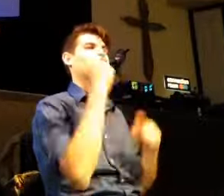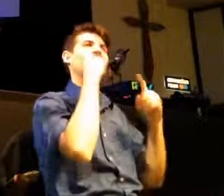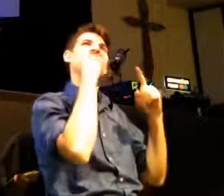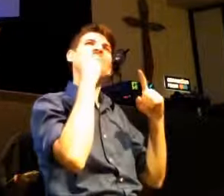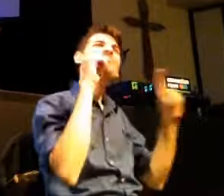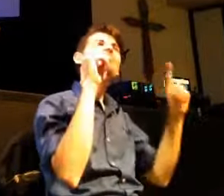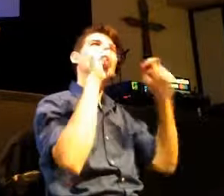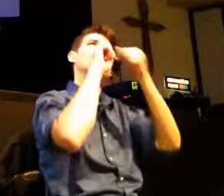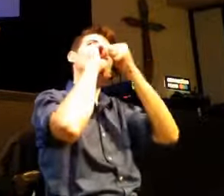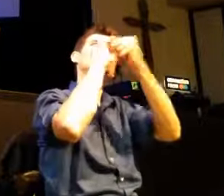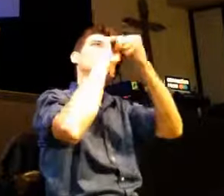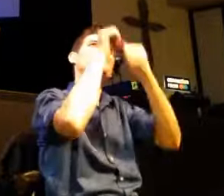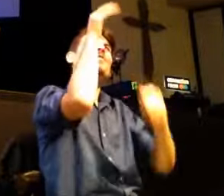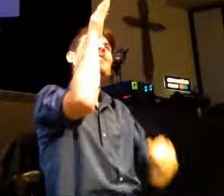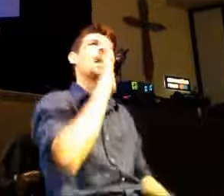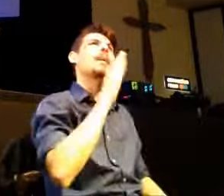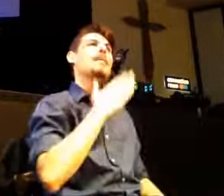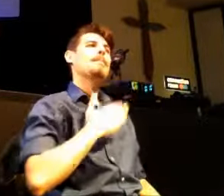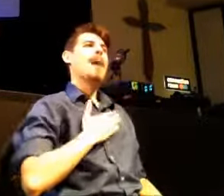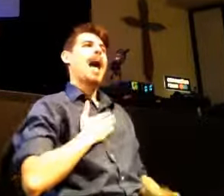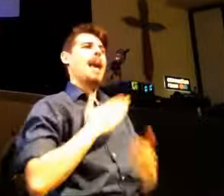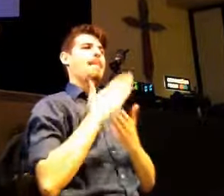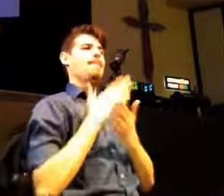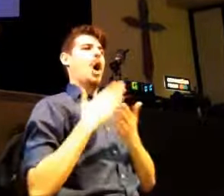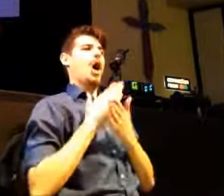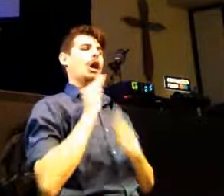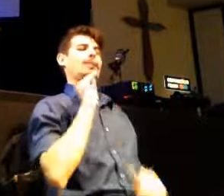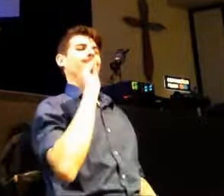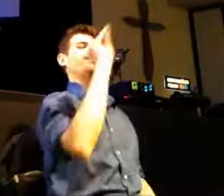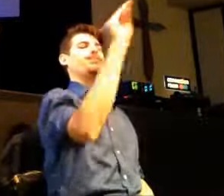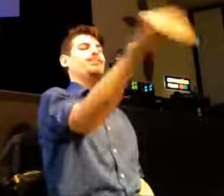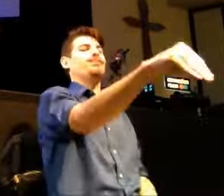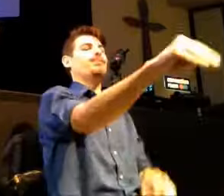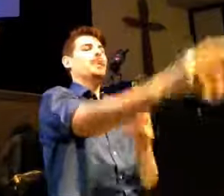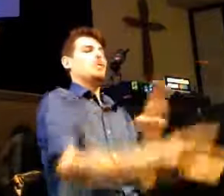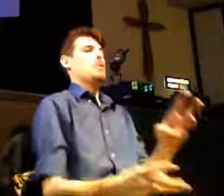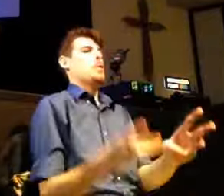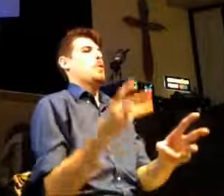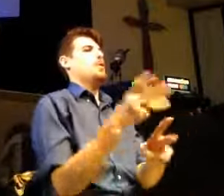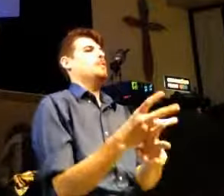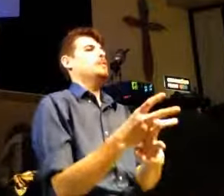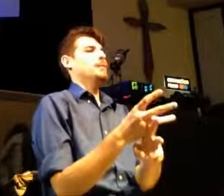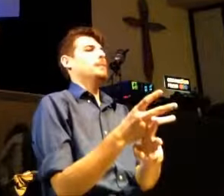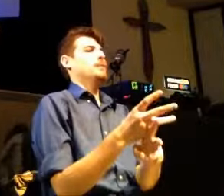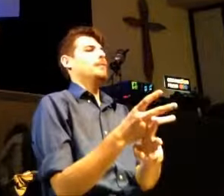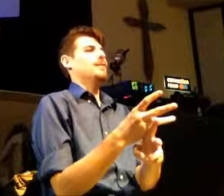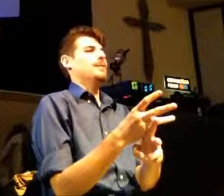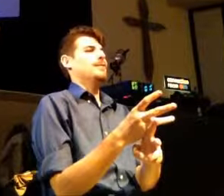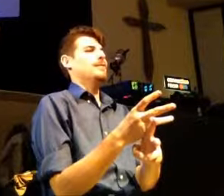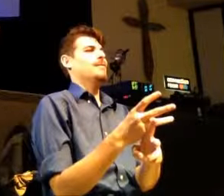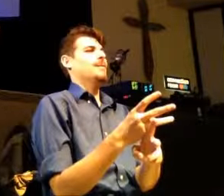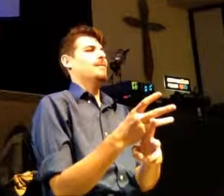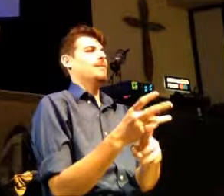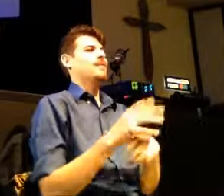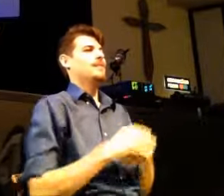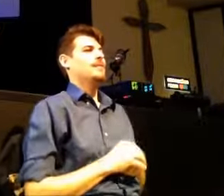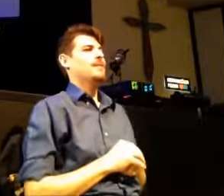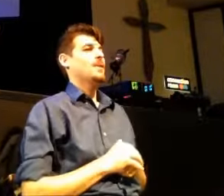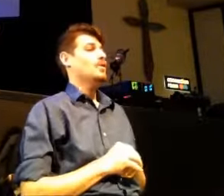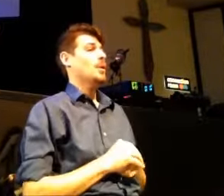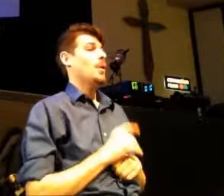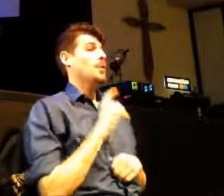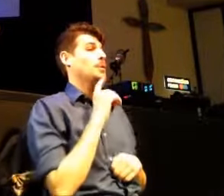I contribute to this world. And she stepped into that. And about a little less than a year into